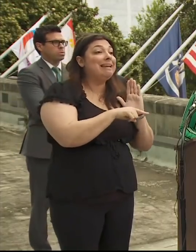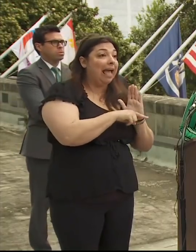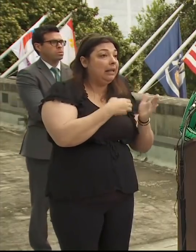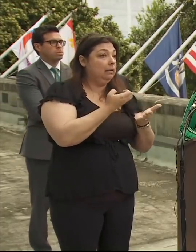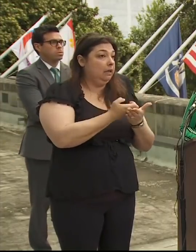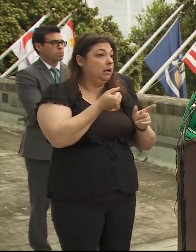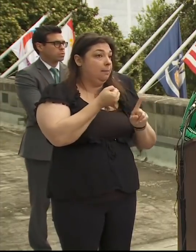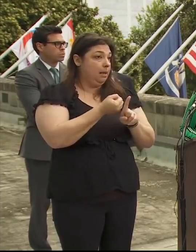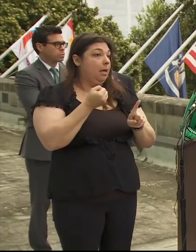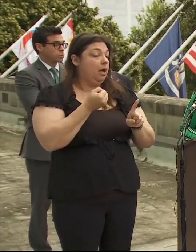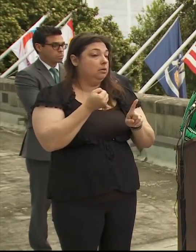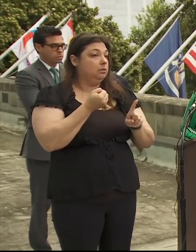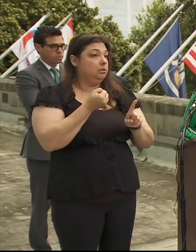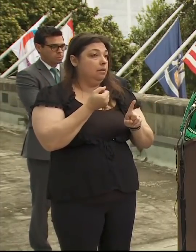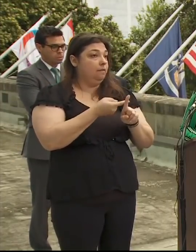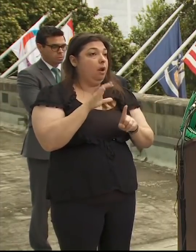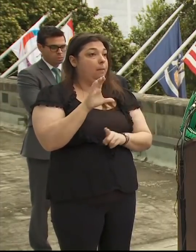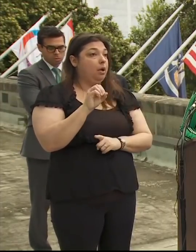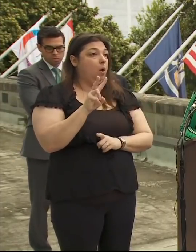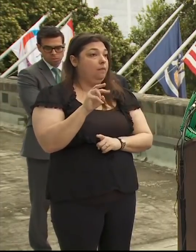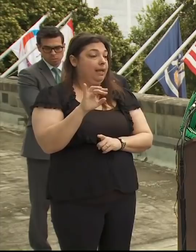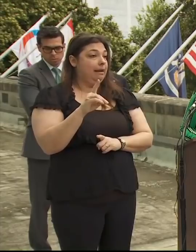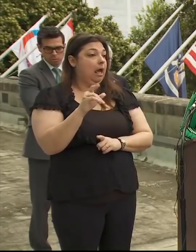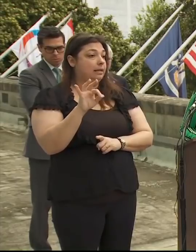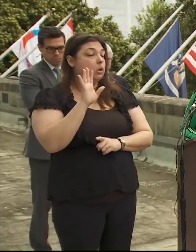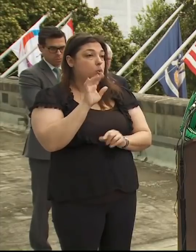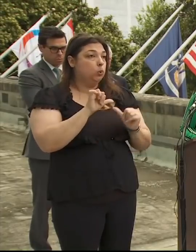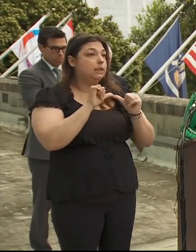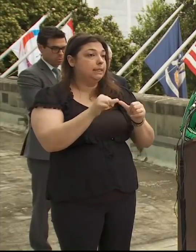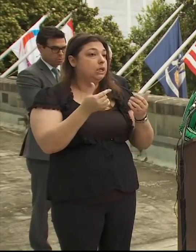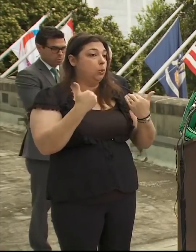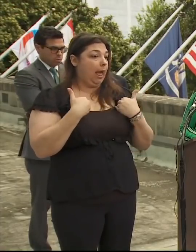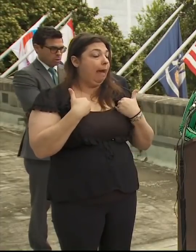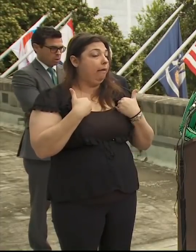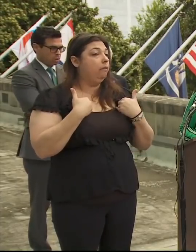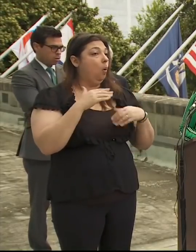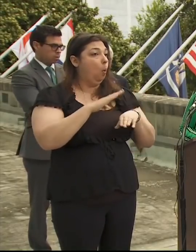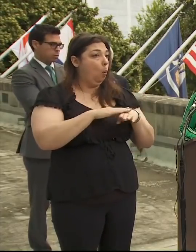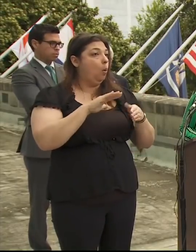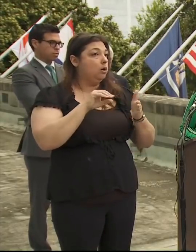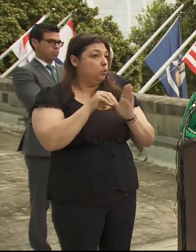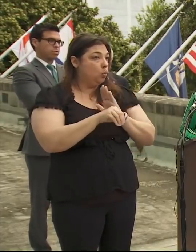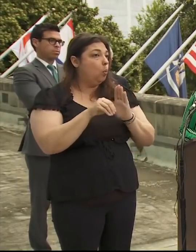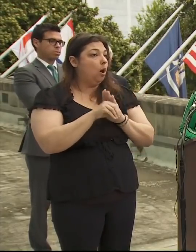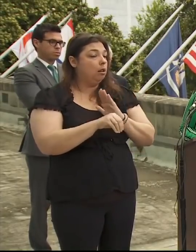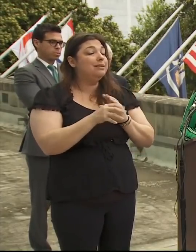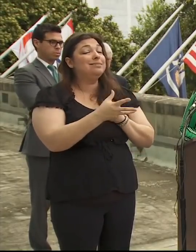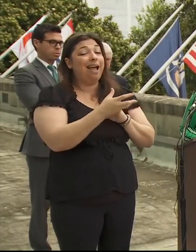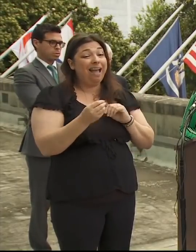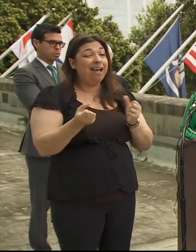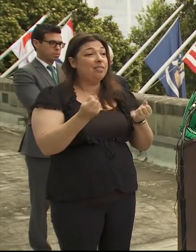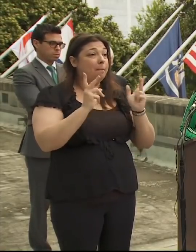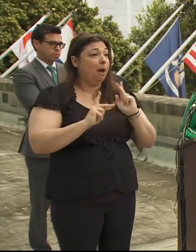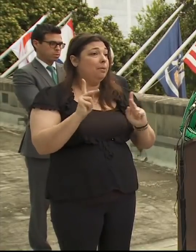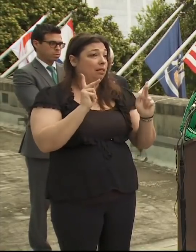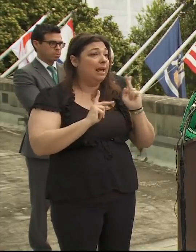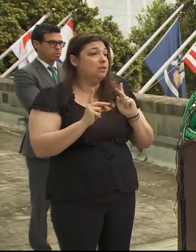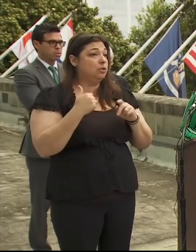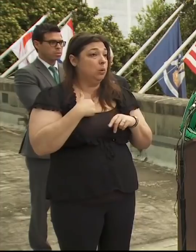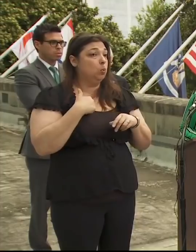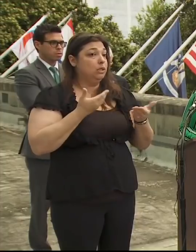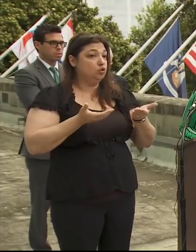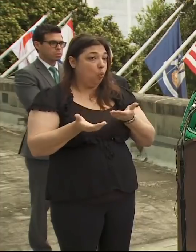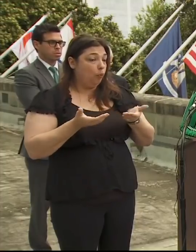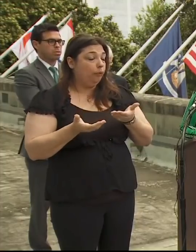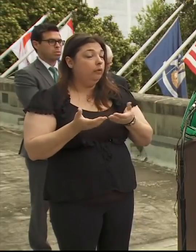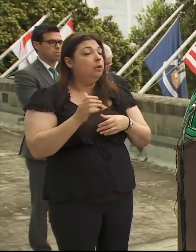impact that this COVID-19 is and will continue to have on the city of New Orleans and the population of people that we